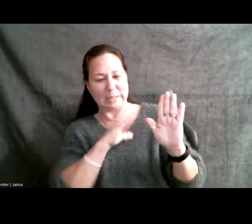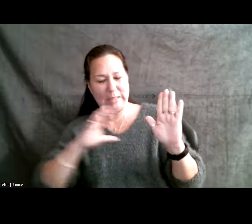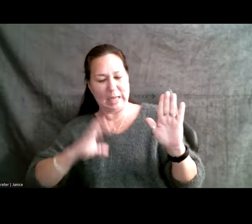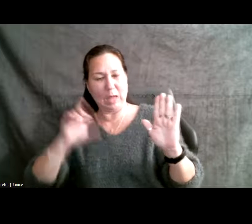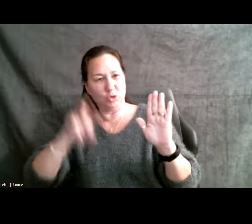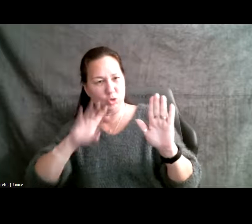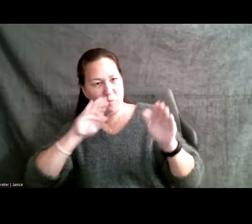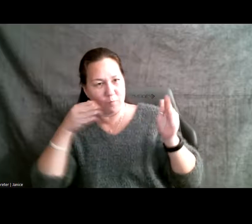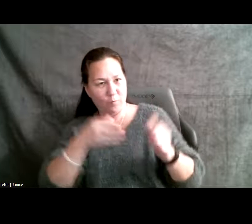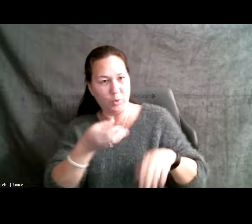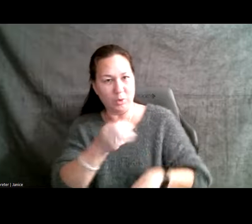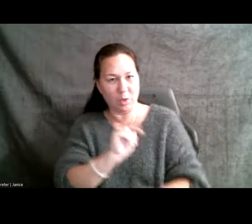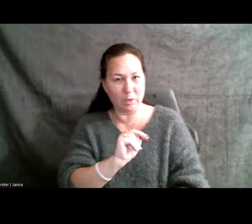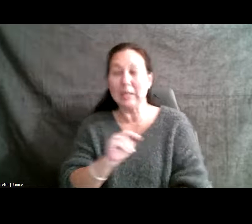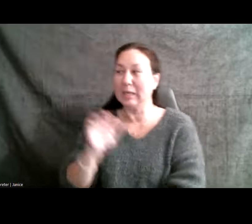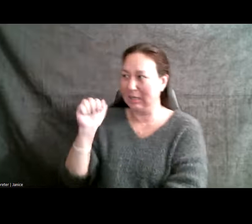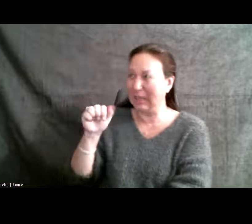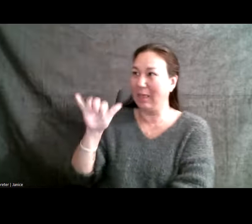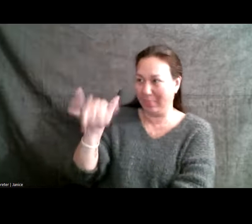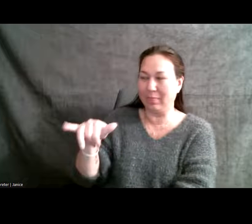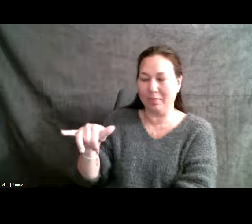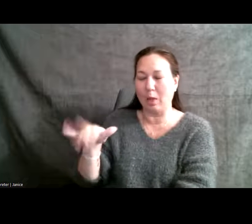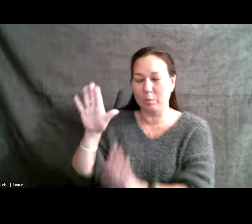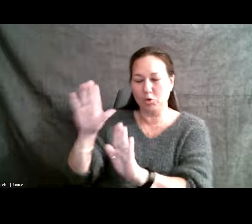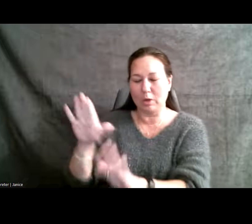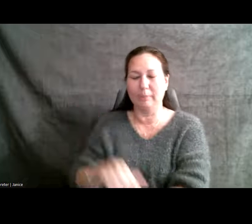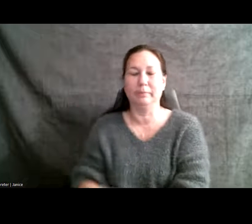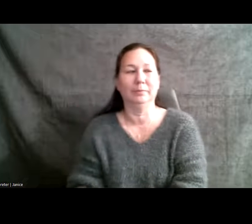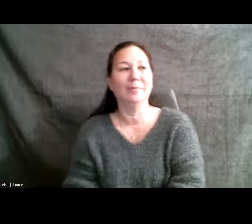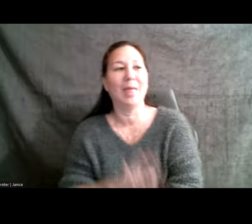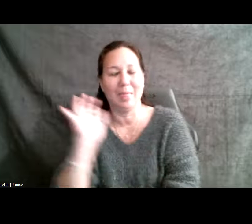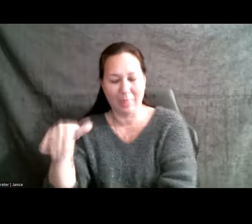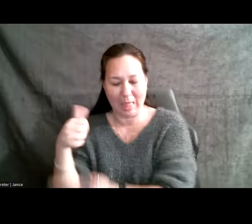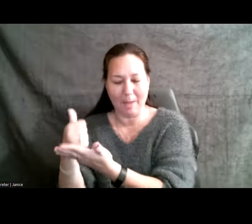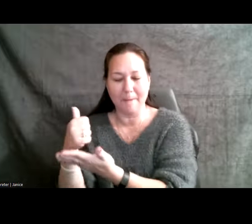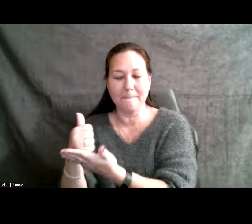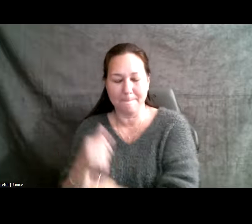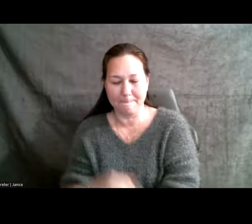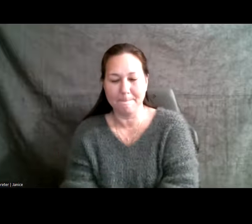would be great. Okay, that's helpful. I'm